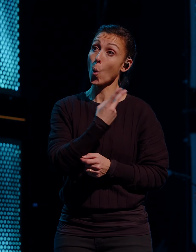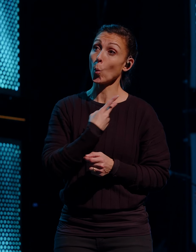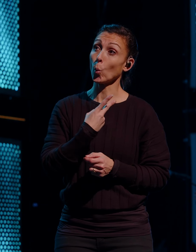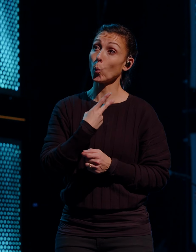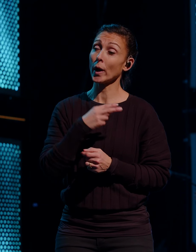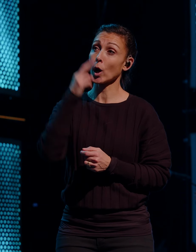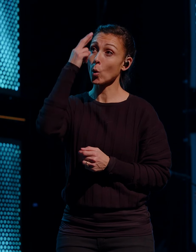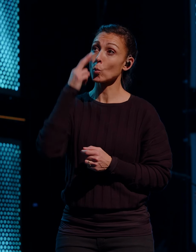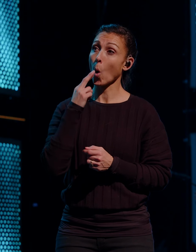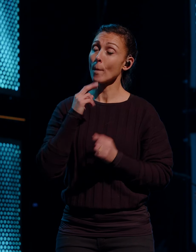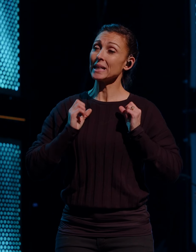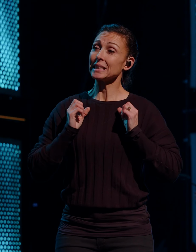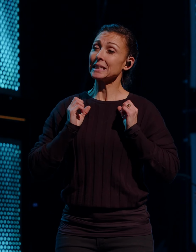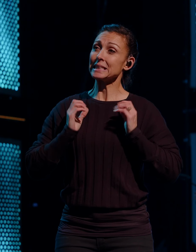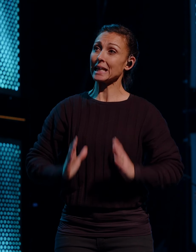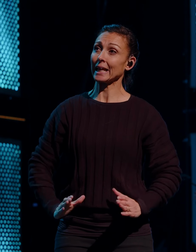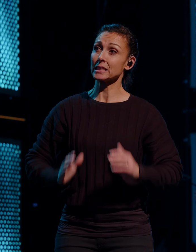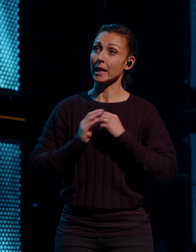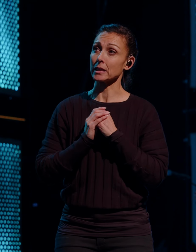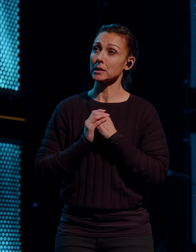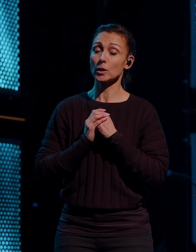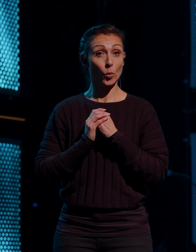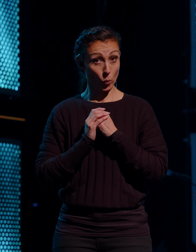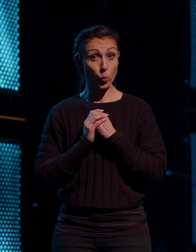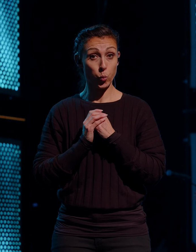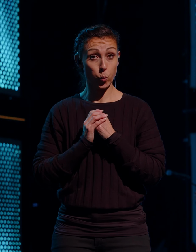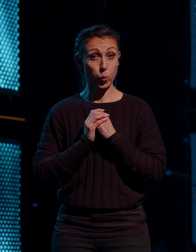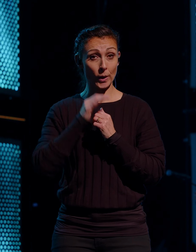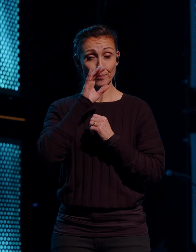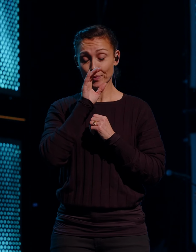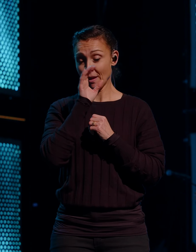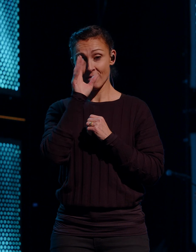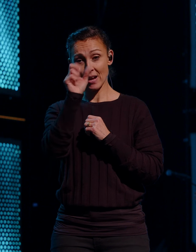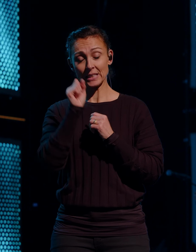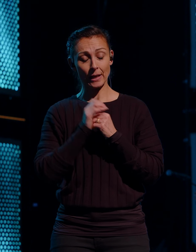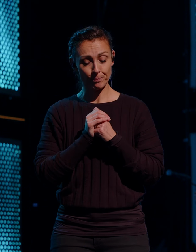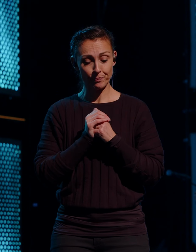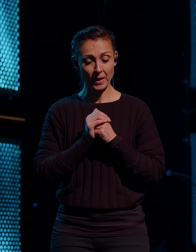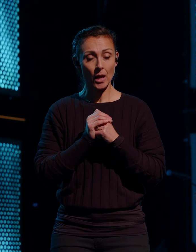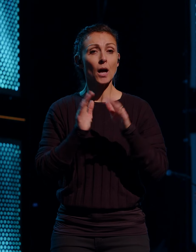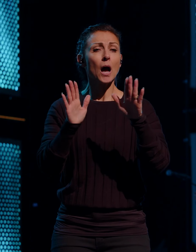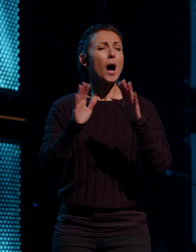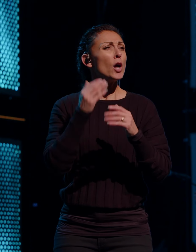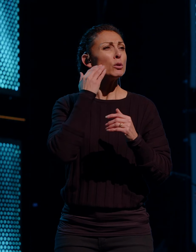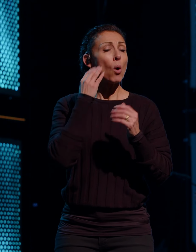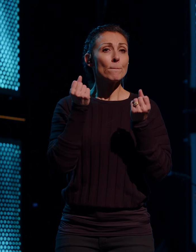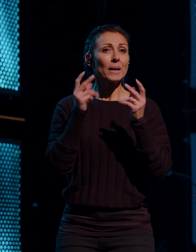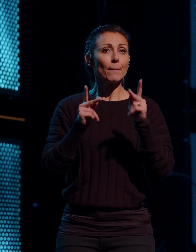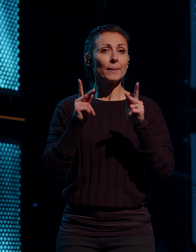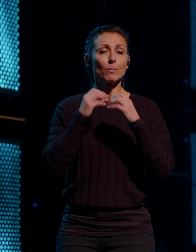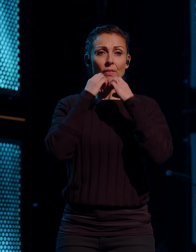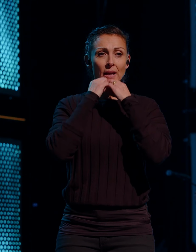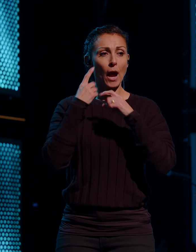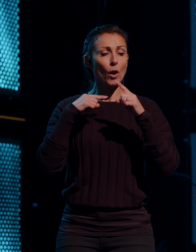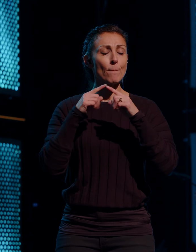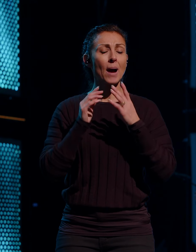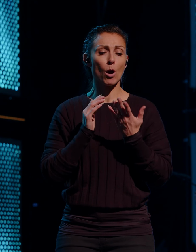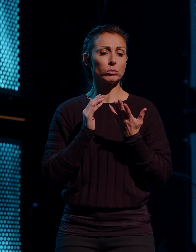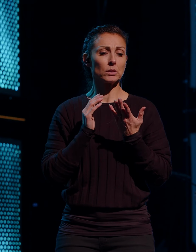heaven. And I think about that with Paul and Silas. Not that we shouldn't care about our citizenship in the United States. We should. We should.